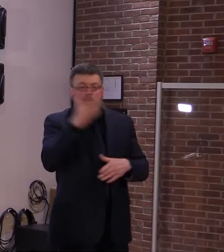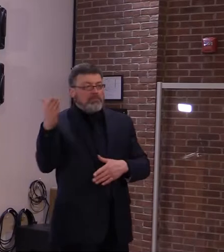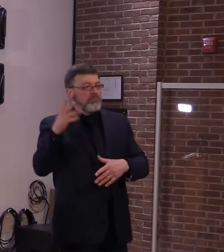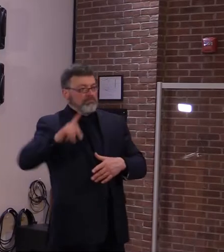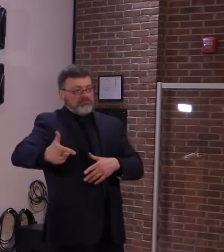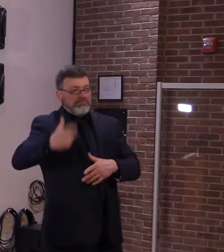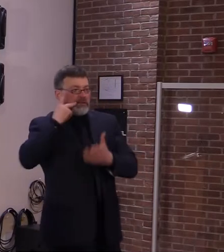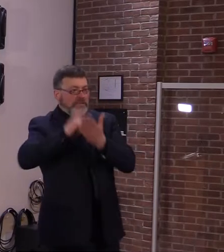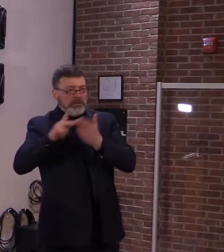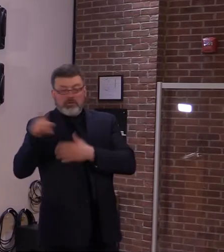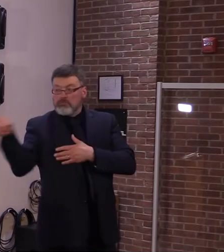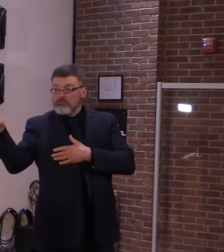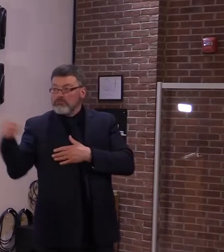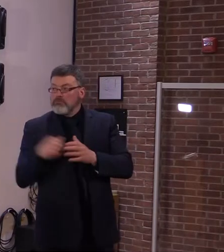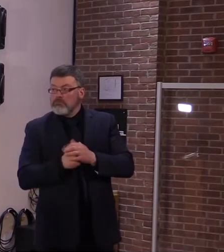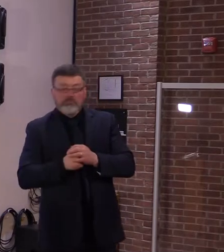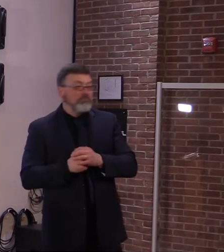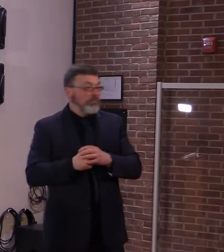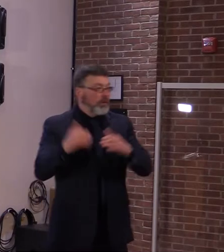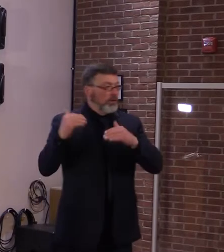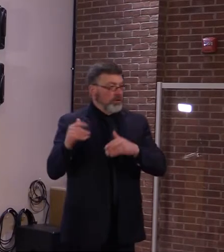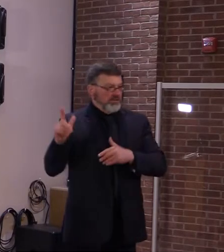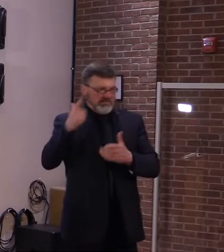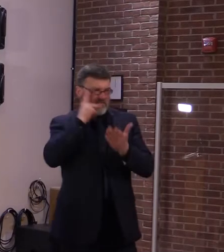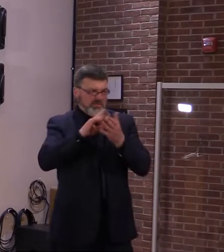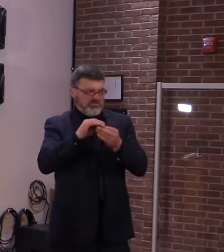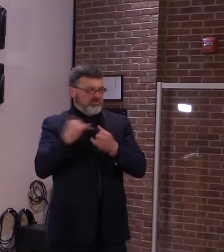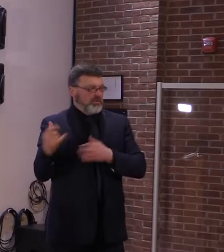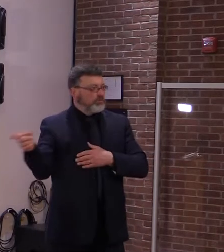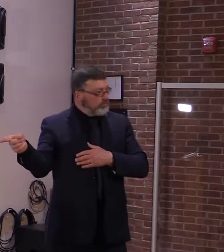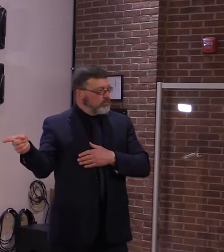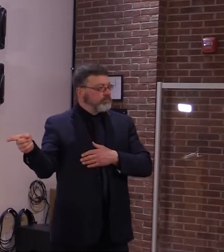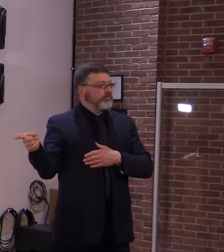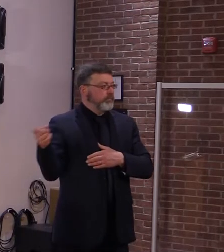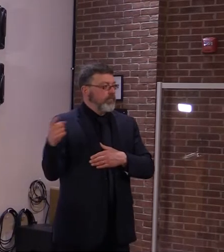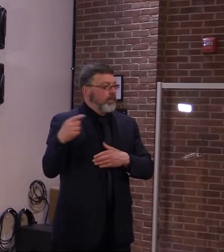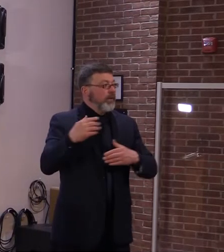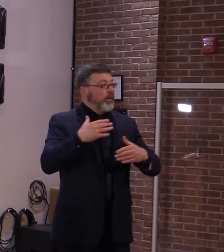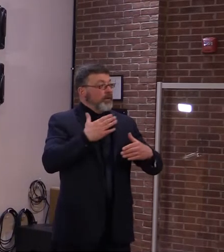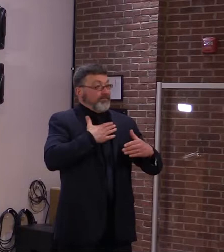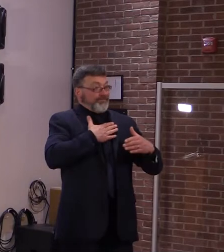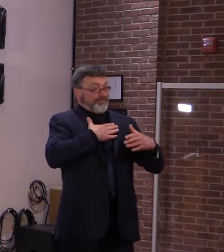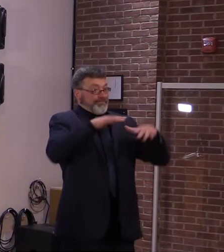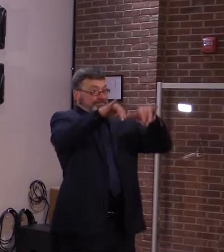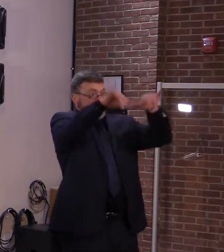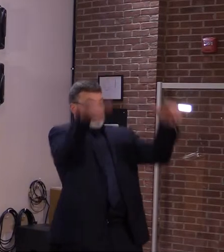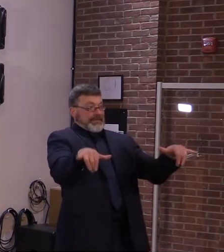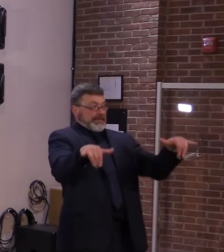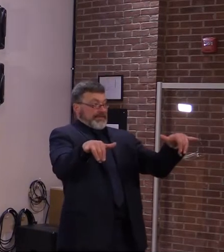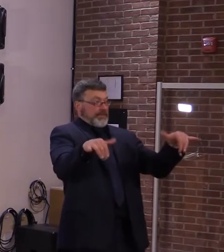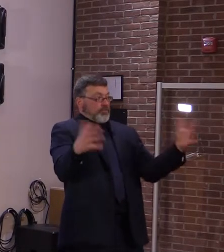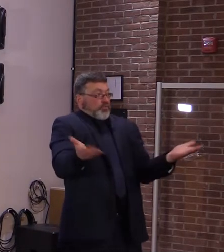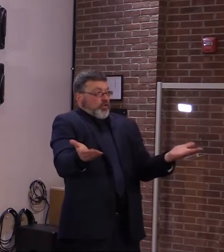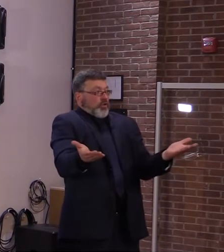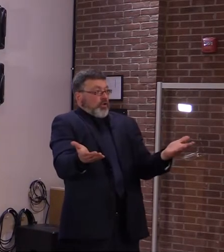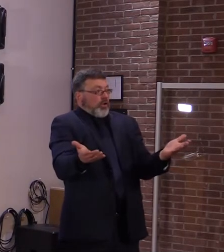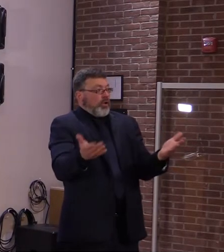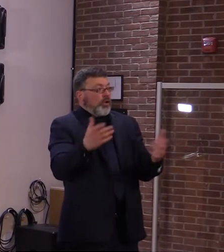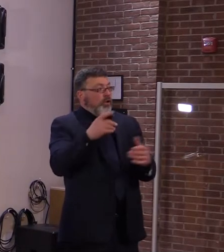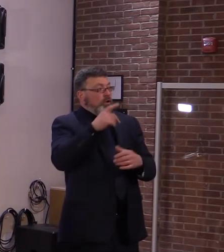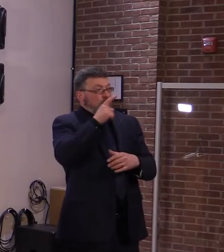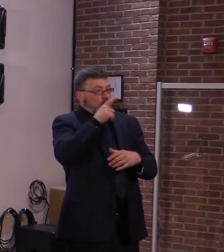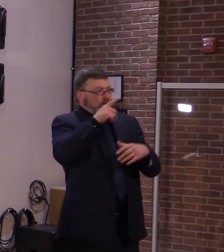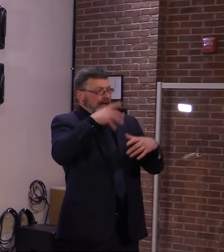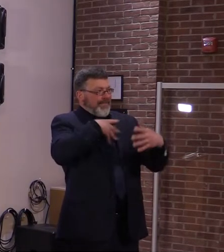So for the few appointments that we still have in the schedule, they are mainly with our pharmacy partners. Our